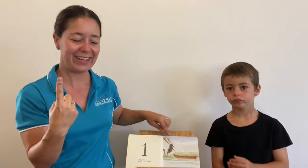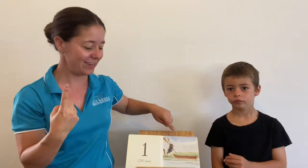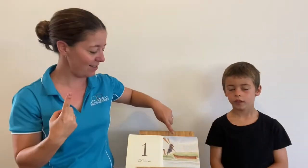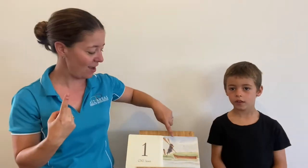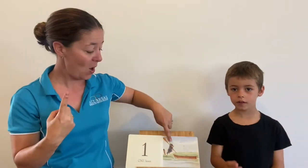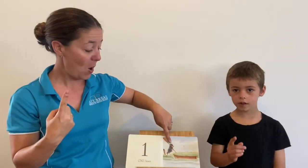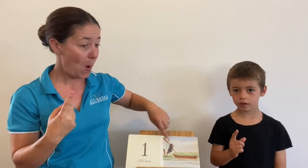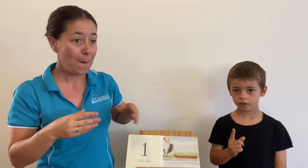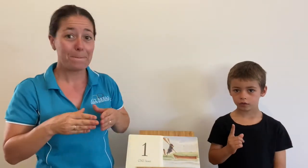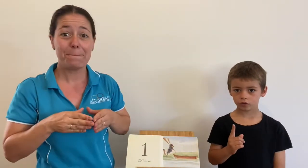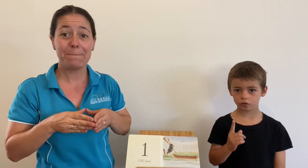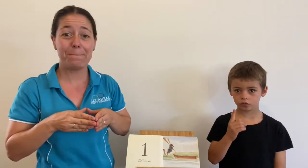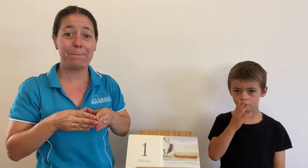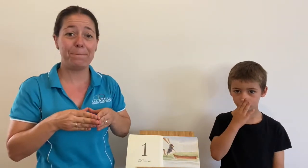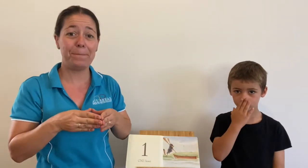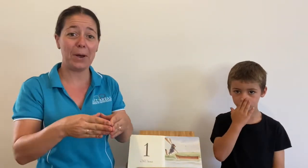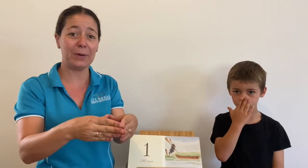1, boat.